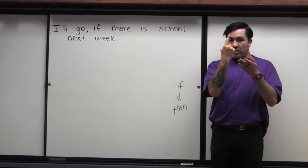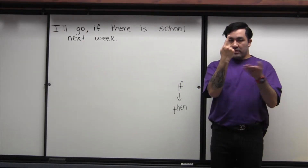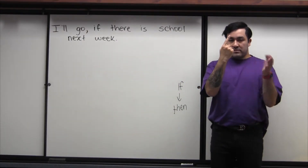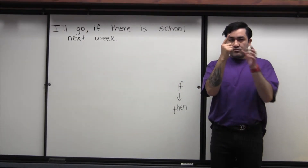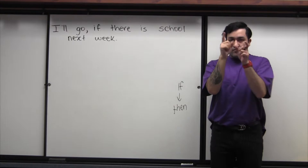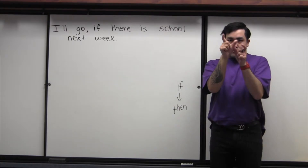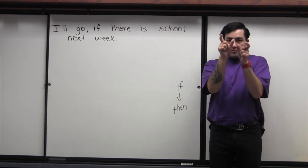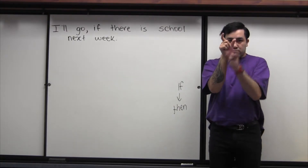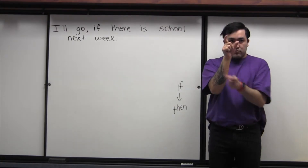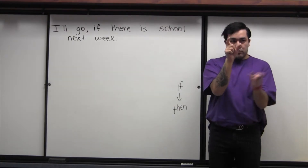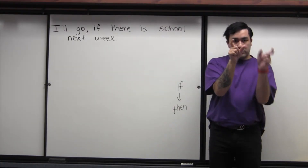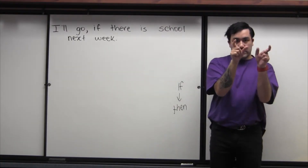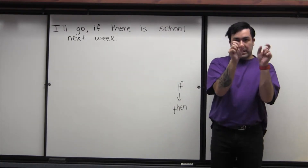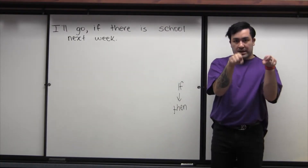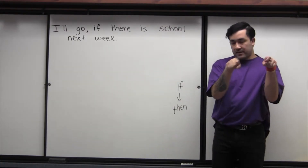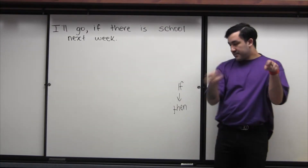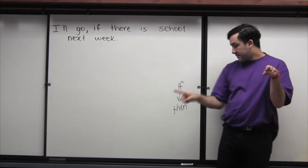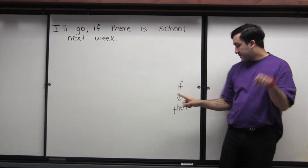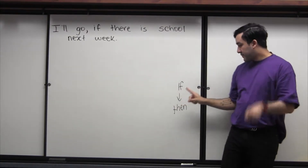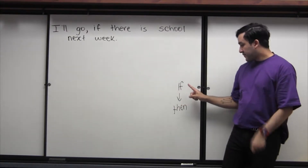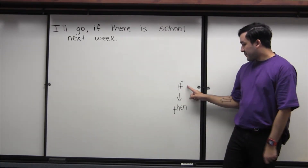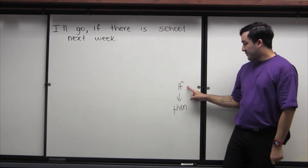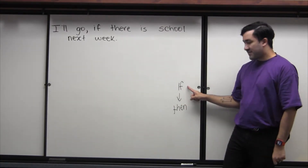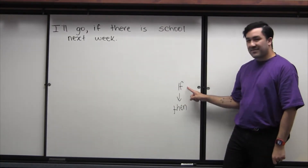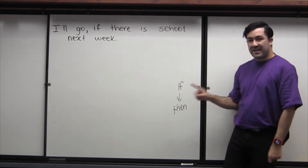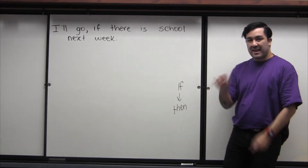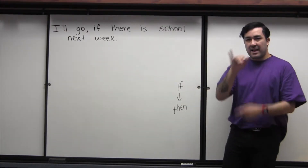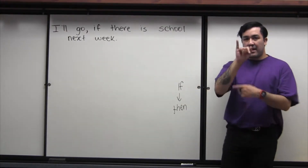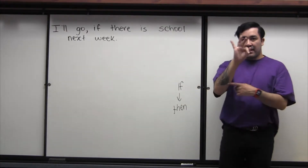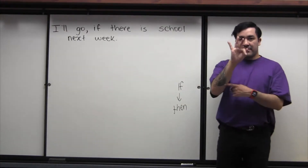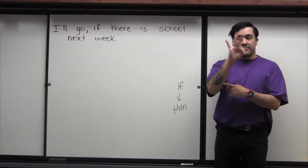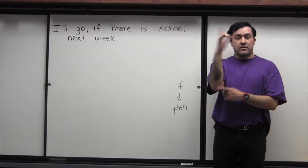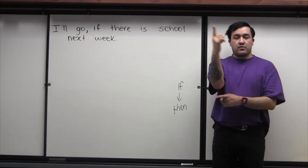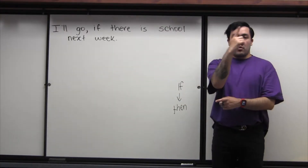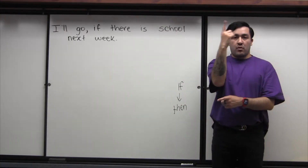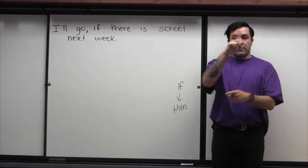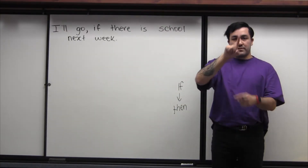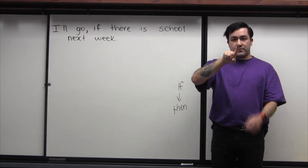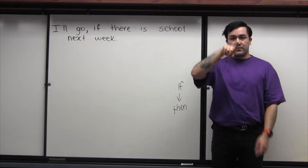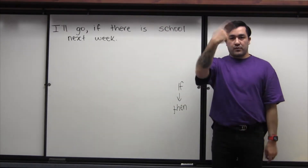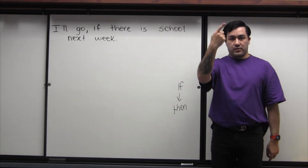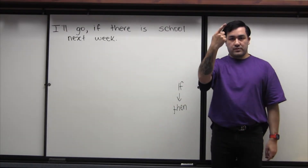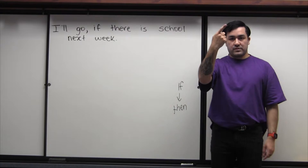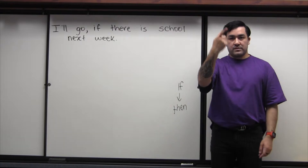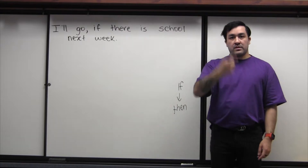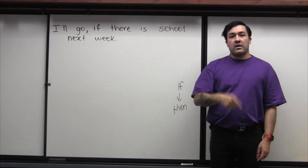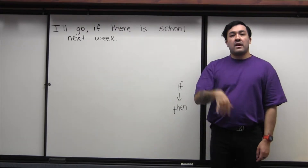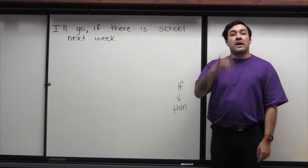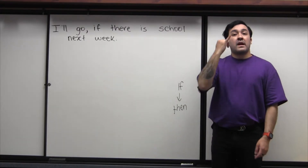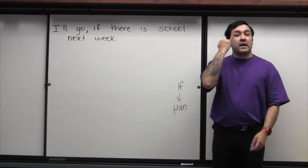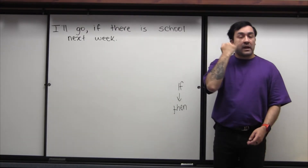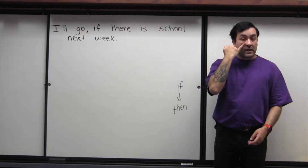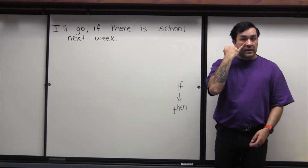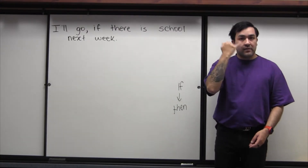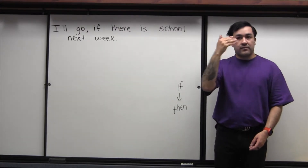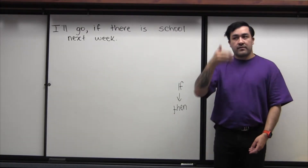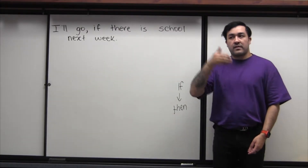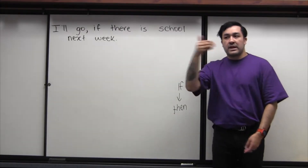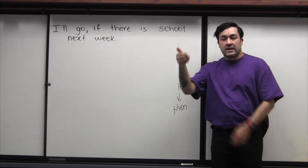sentence, but there's actually one additional rule, and that is actually if. If will always come before time. And